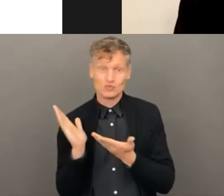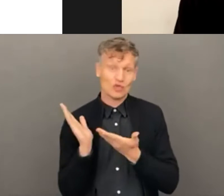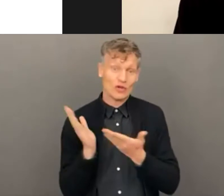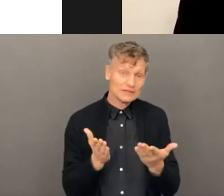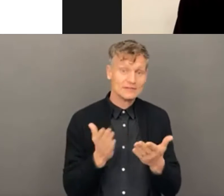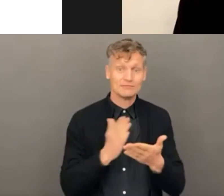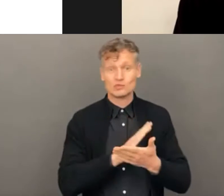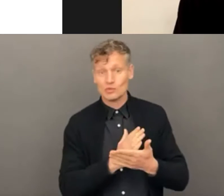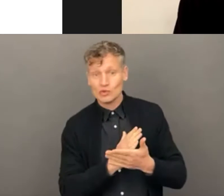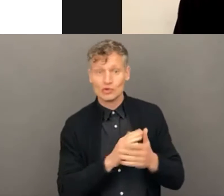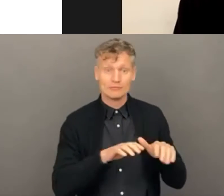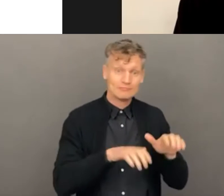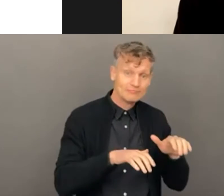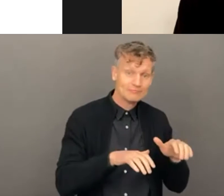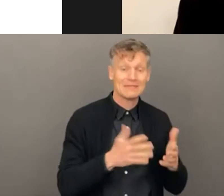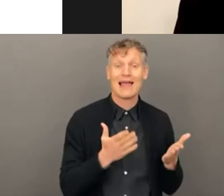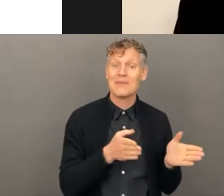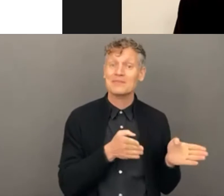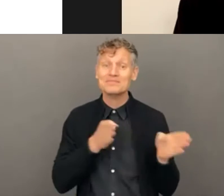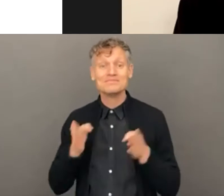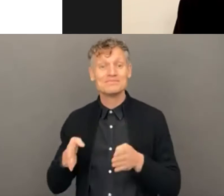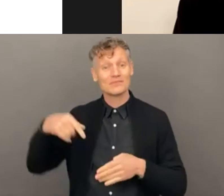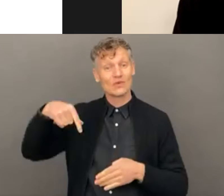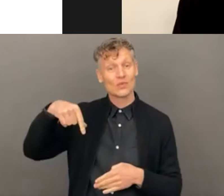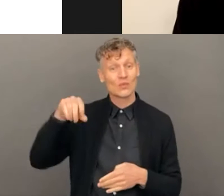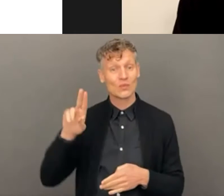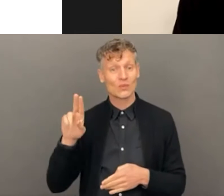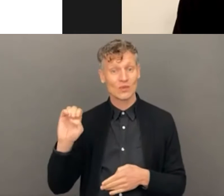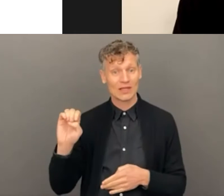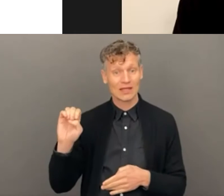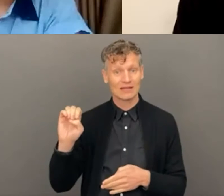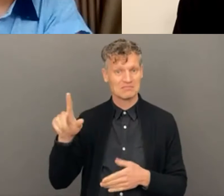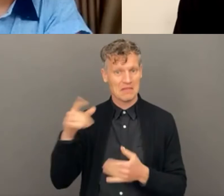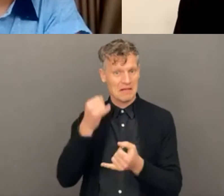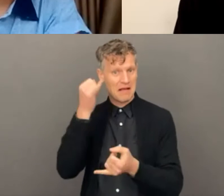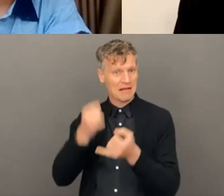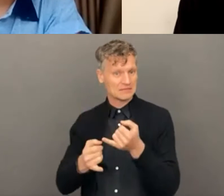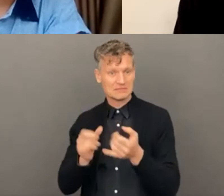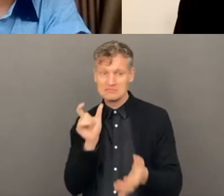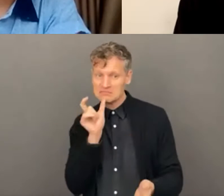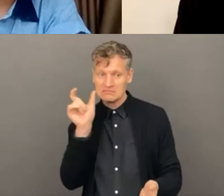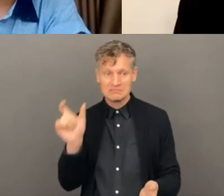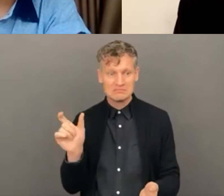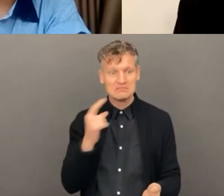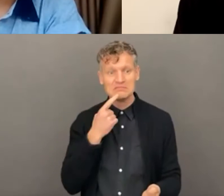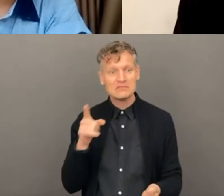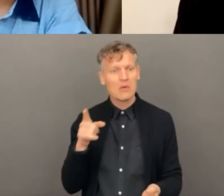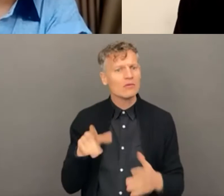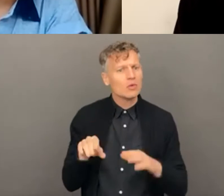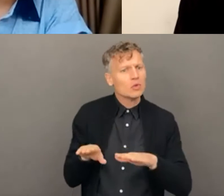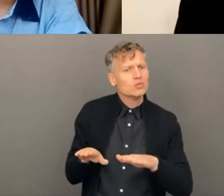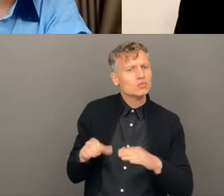And Quay, a last word to your good self. What were the outcomes for the children? Did the